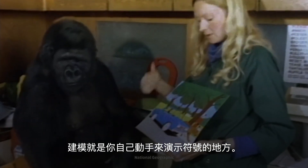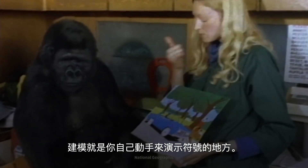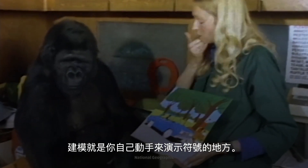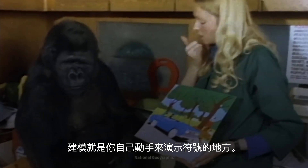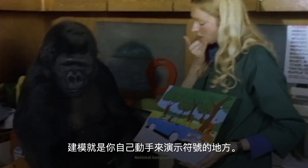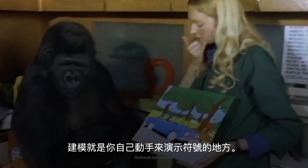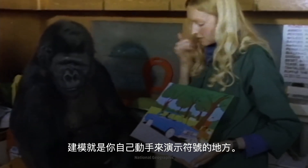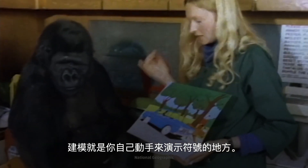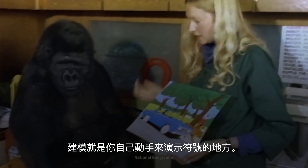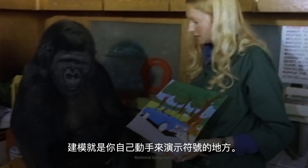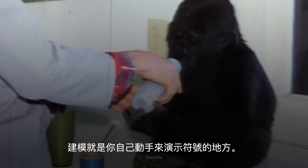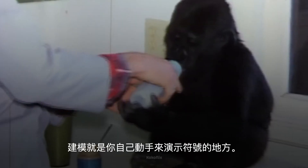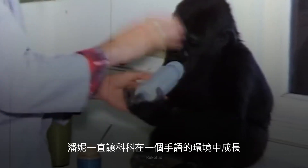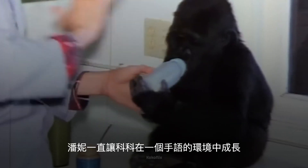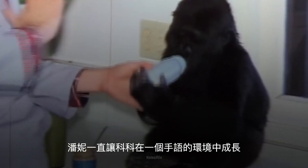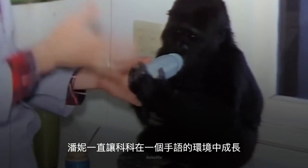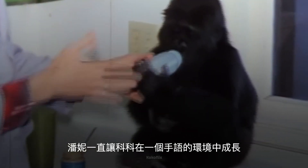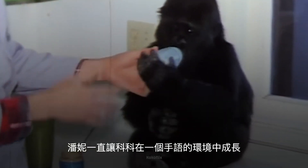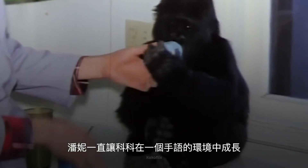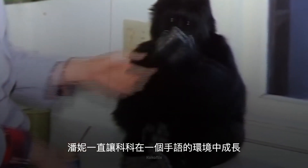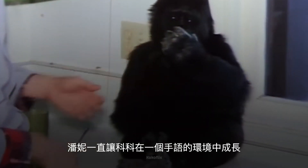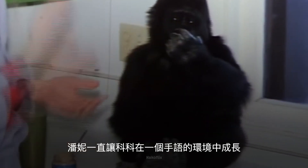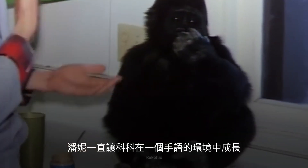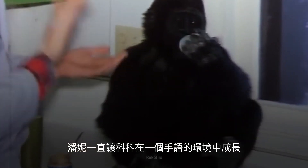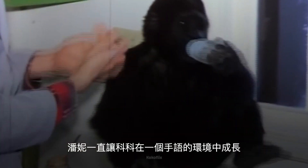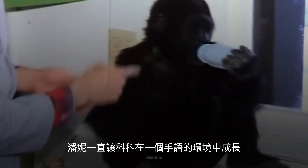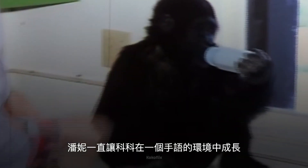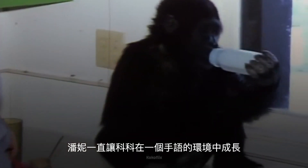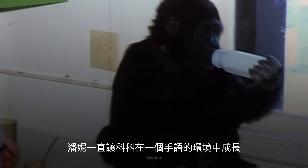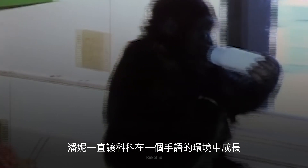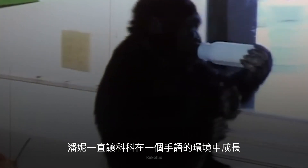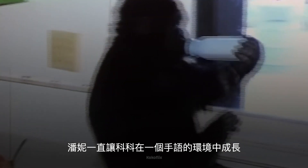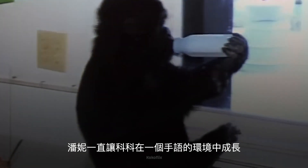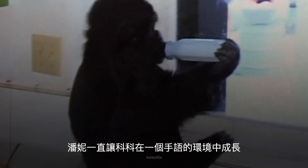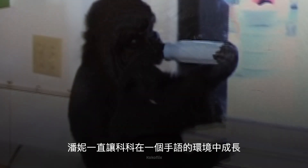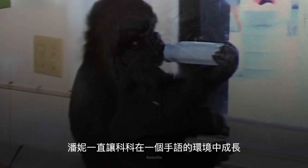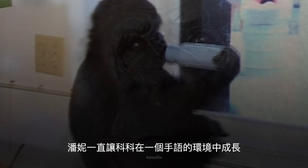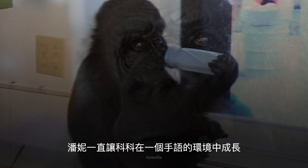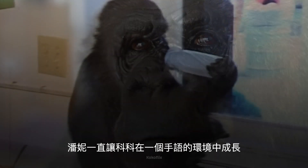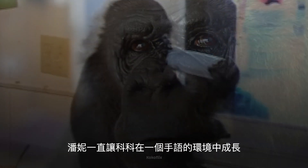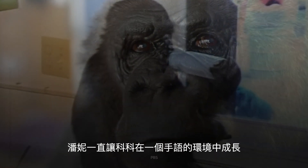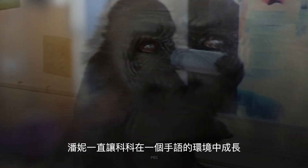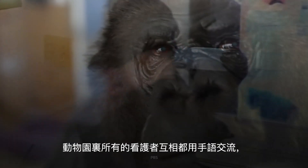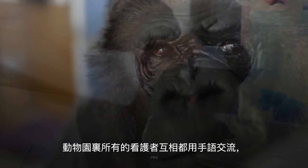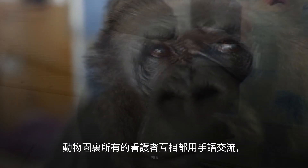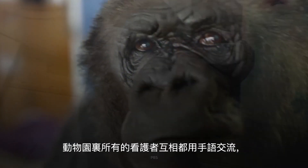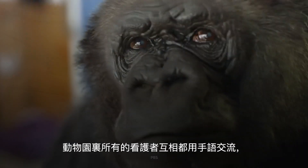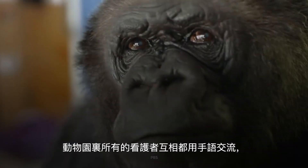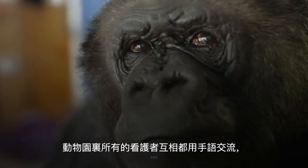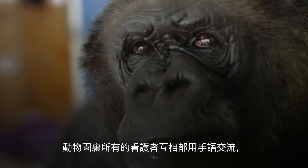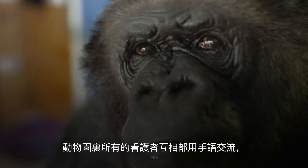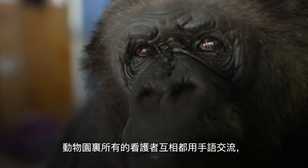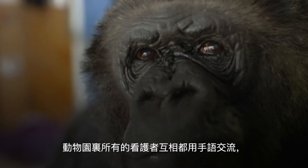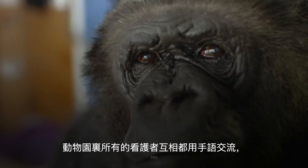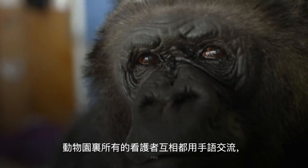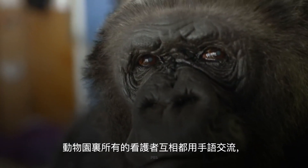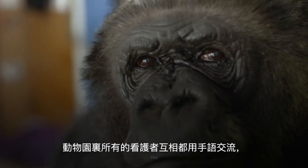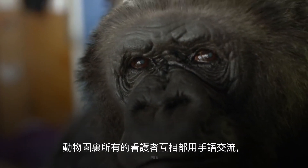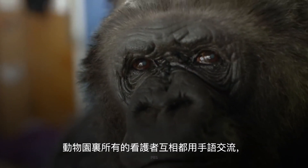it yourself. As Coco grew up, Penny made sure to surround her with sign language. All the caregivers at the zoo would sign to